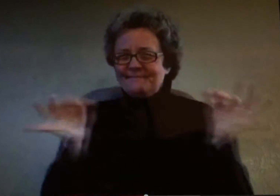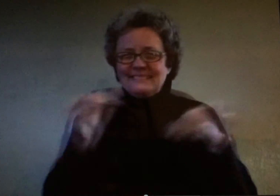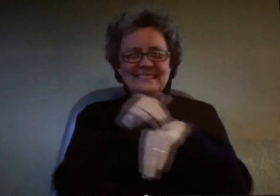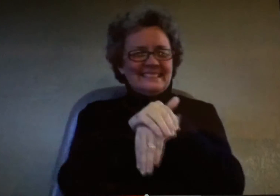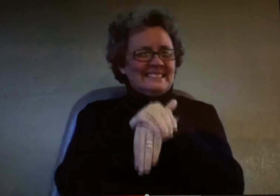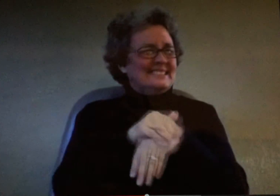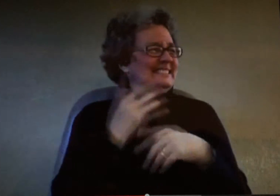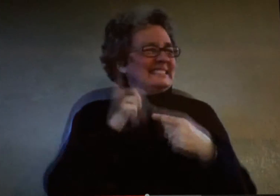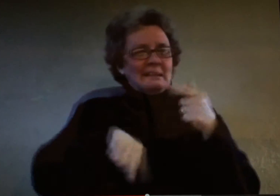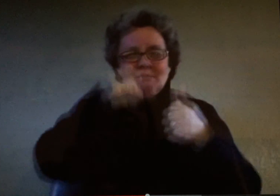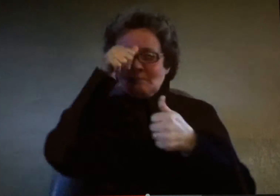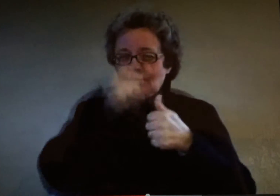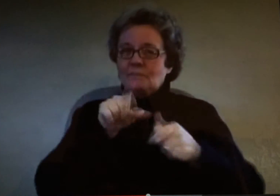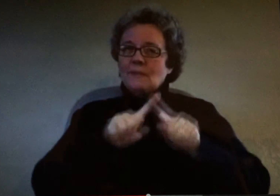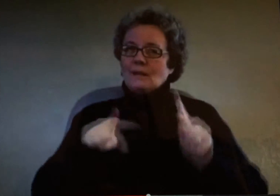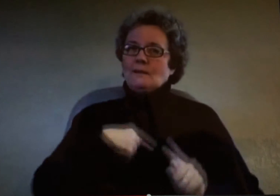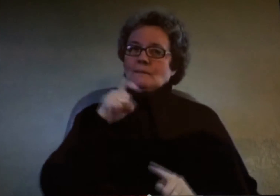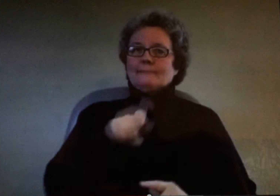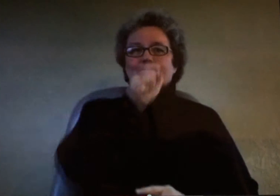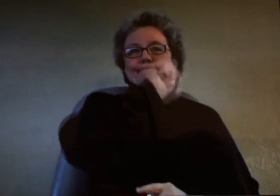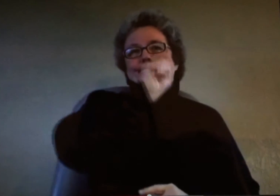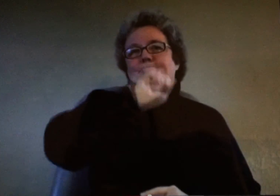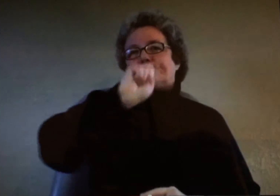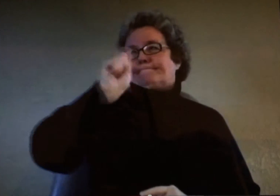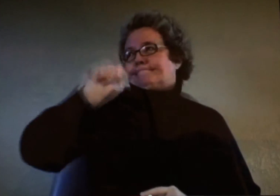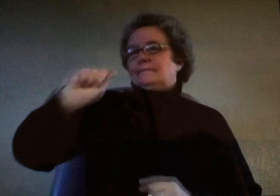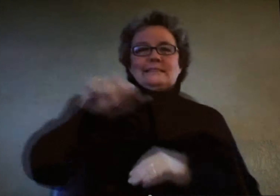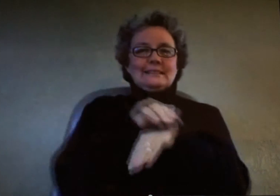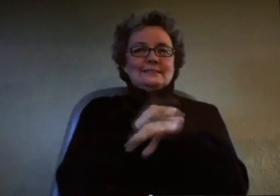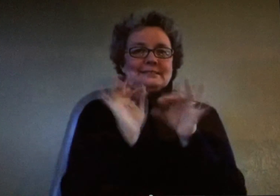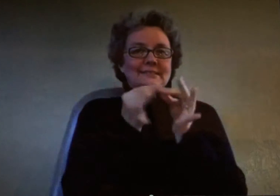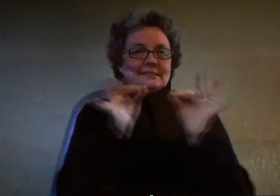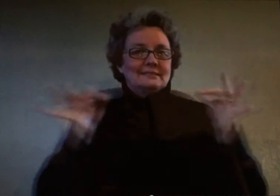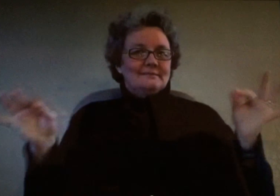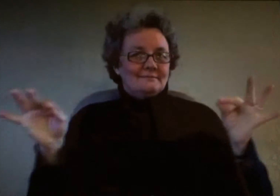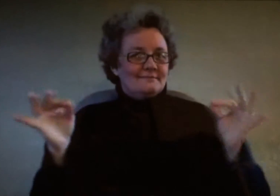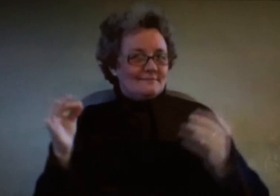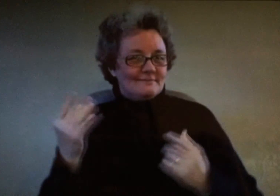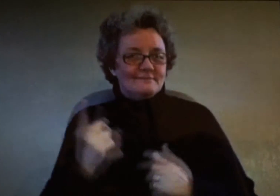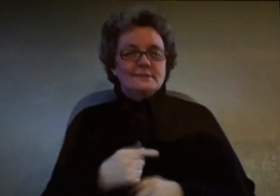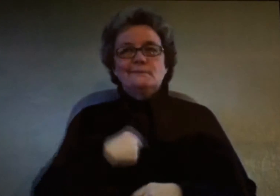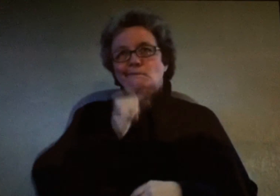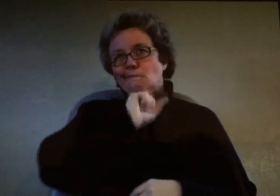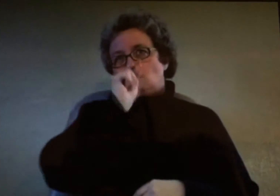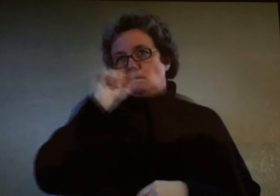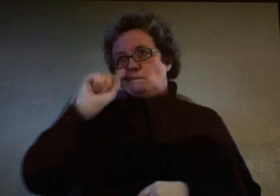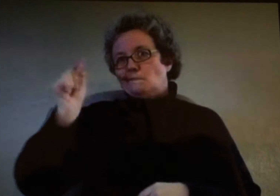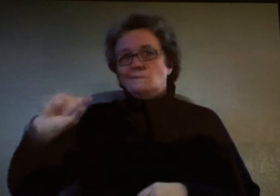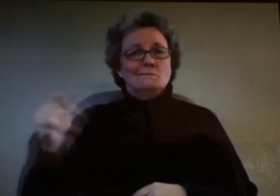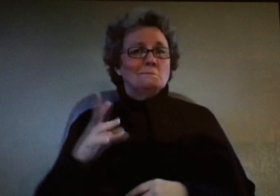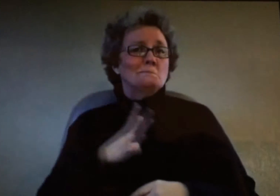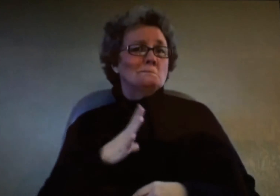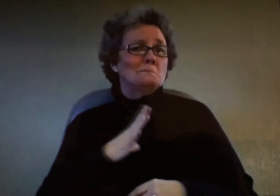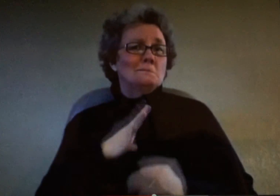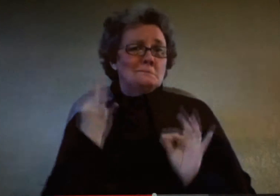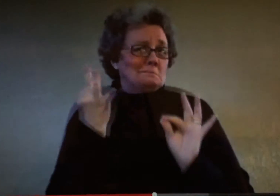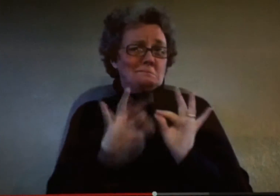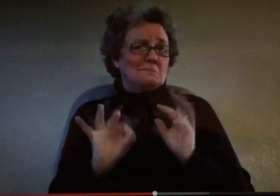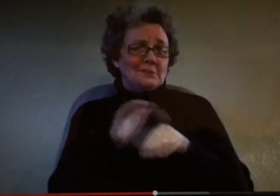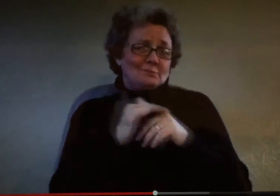The teacher had given me, I don't remember, some English sentence for me to write up on the blackboard, an English sentence. So I wrote it on the board,